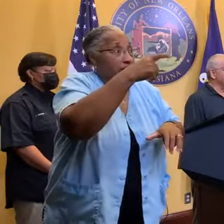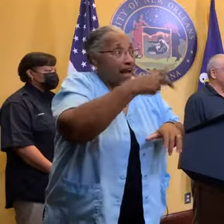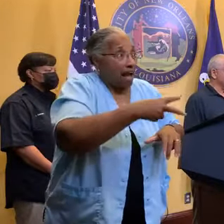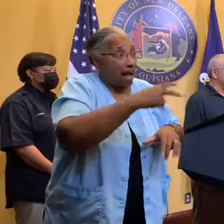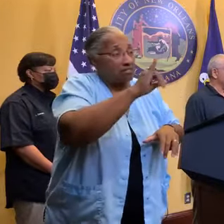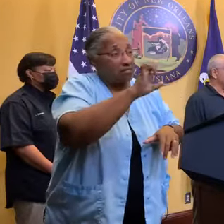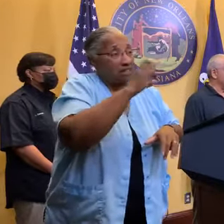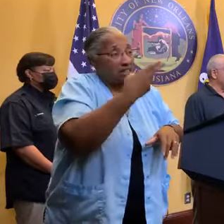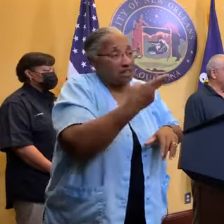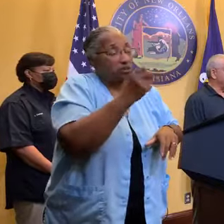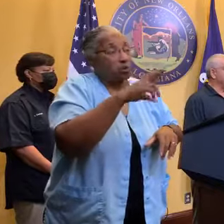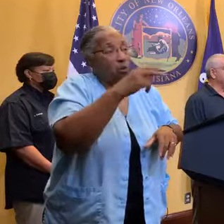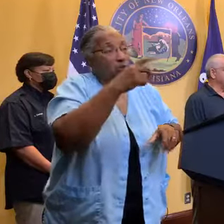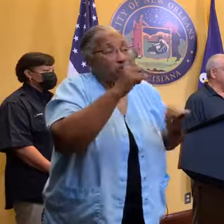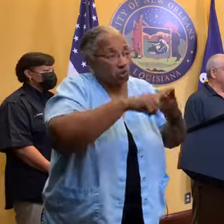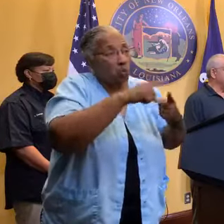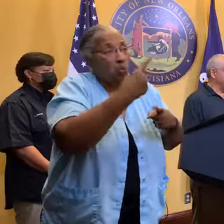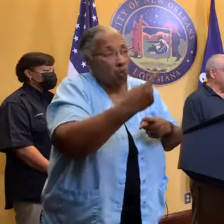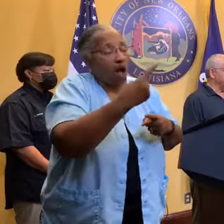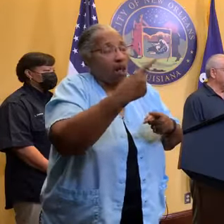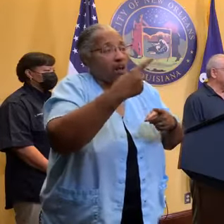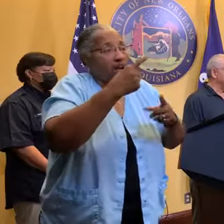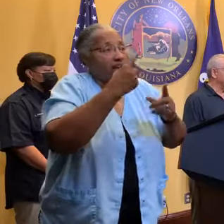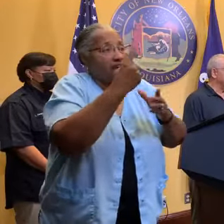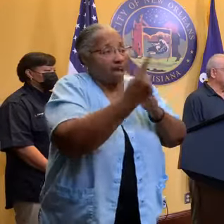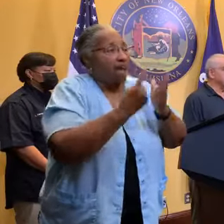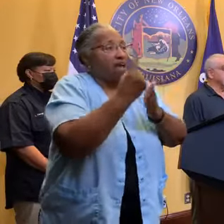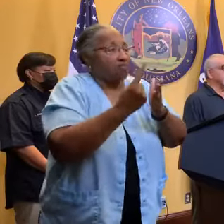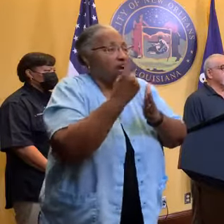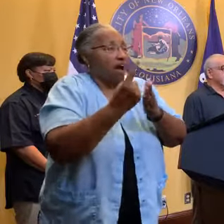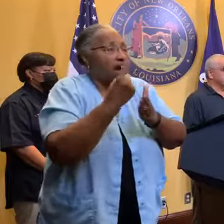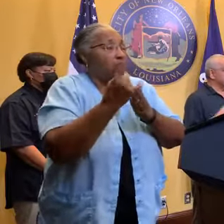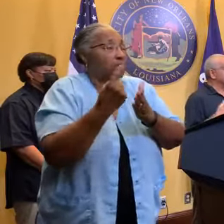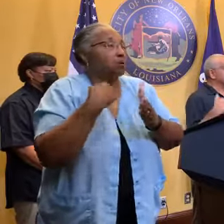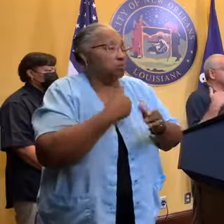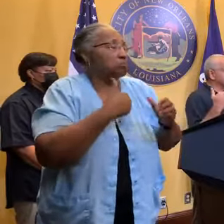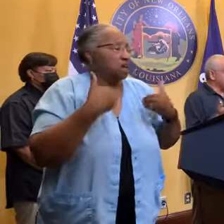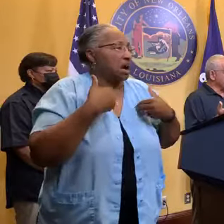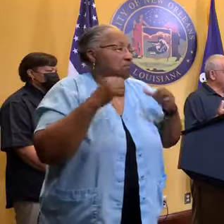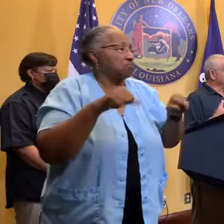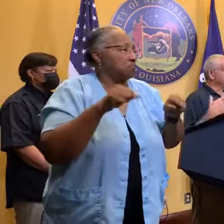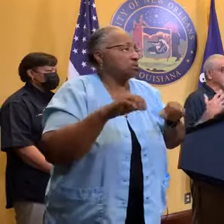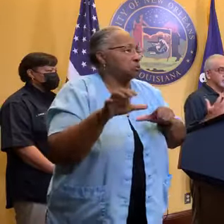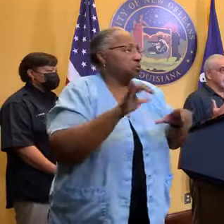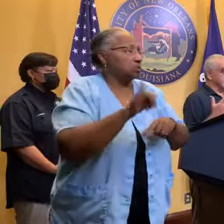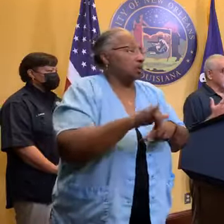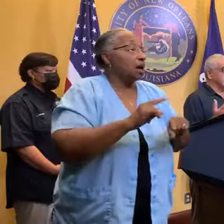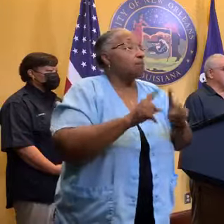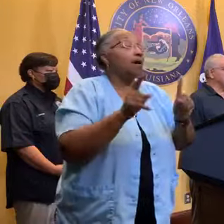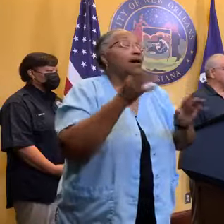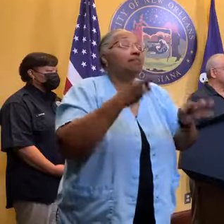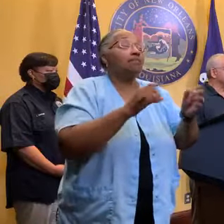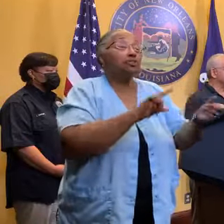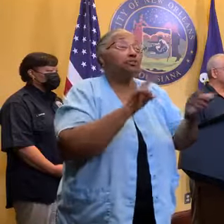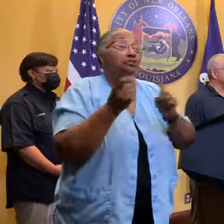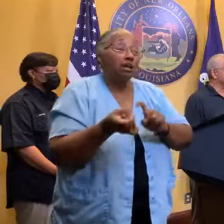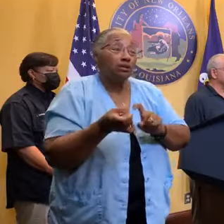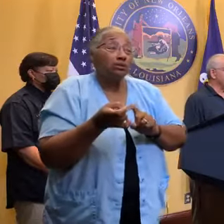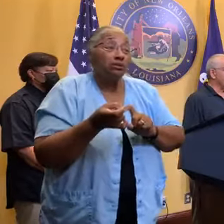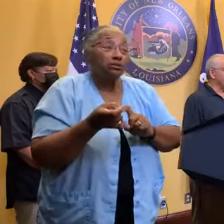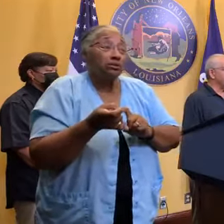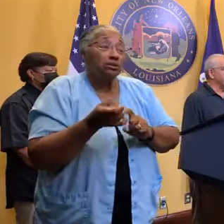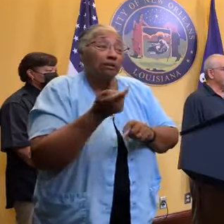can manage that. We have enough power, we have enough pumping capacity to do that. Should things change, forecast is